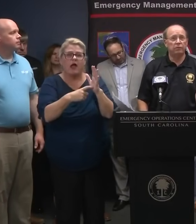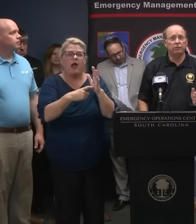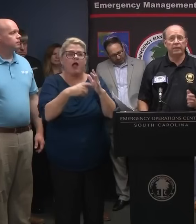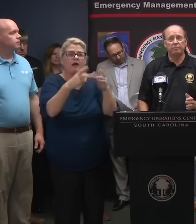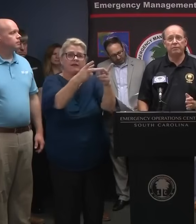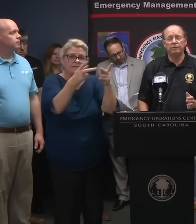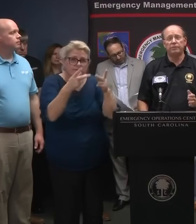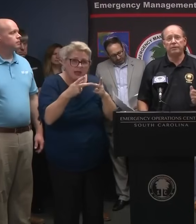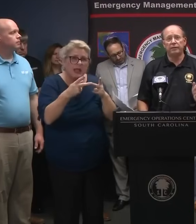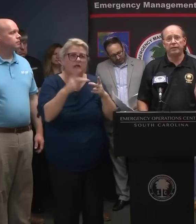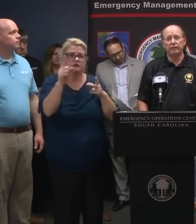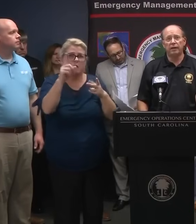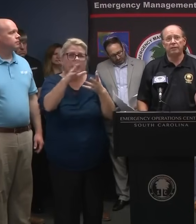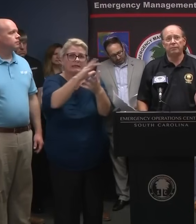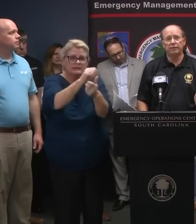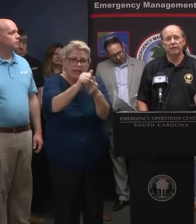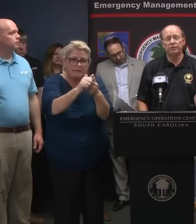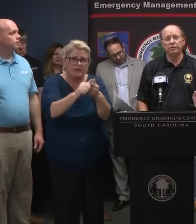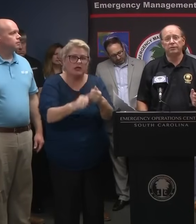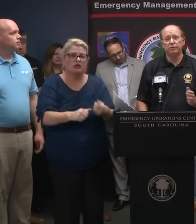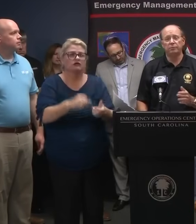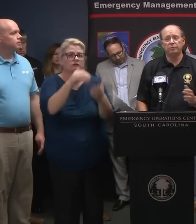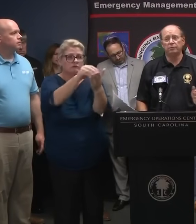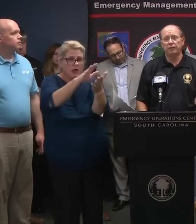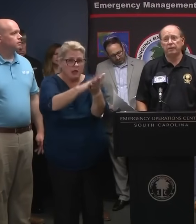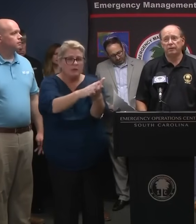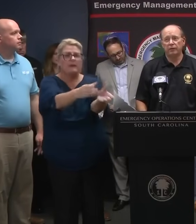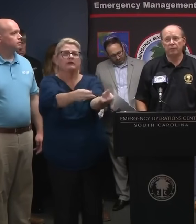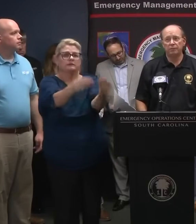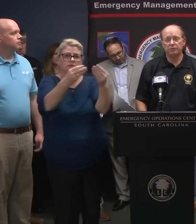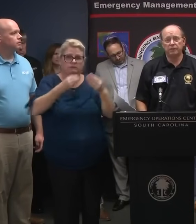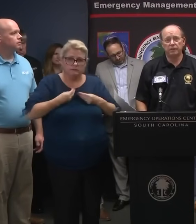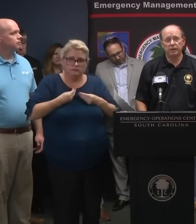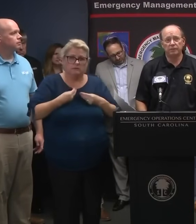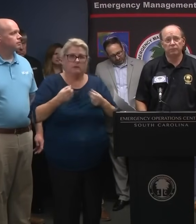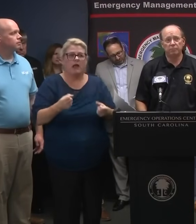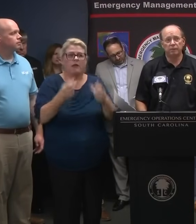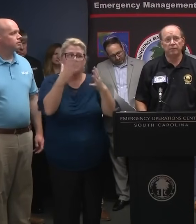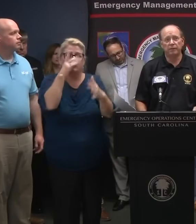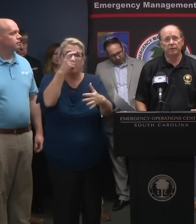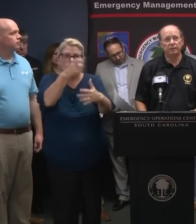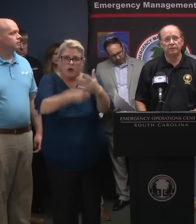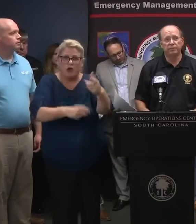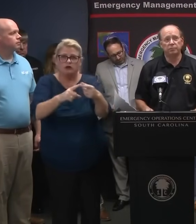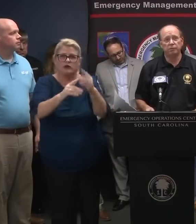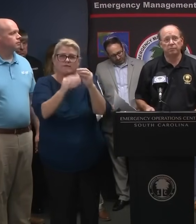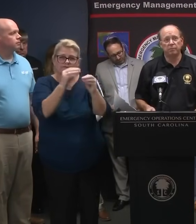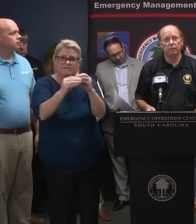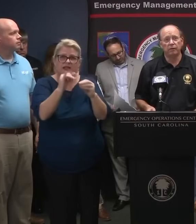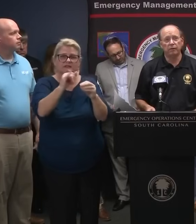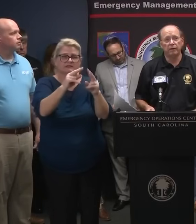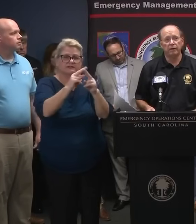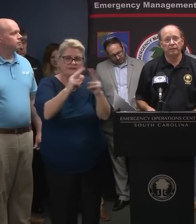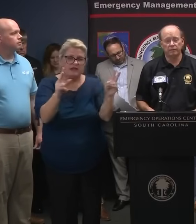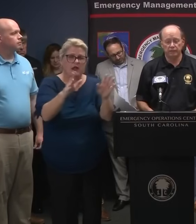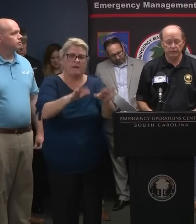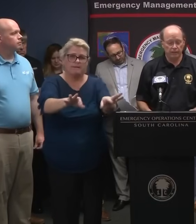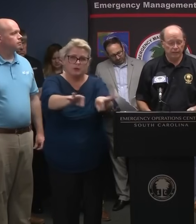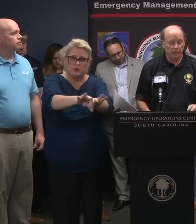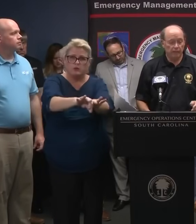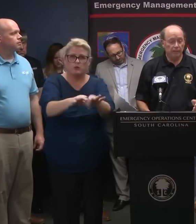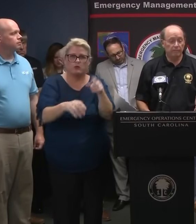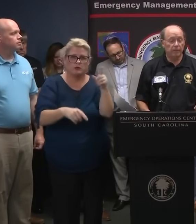facility or the damage and get that documentation in terms of, you know, how much it's going to cost to repair that. That's extremely important on that end